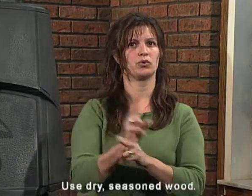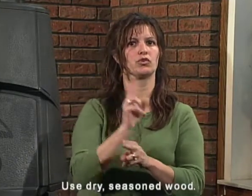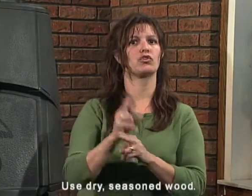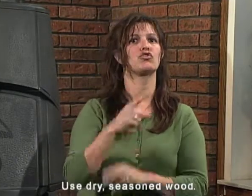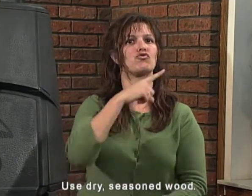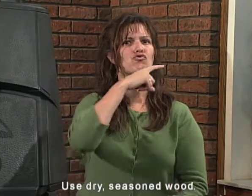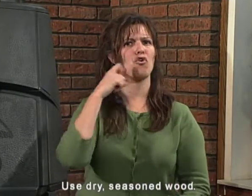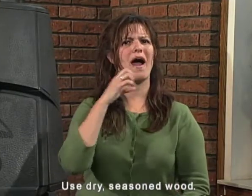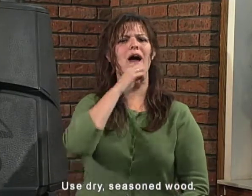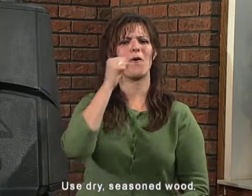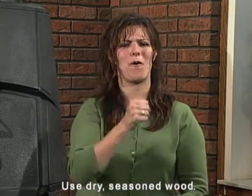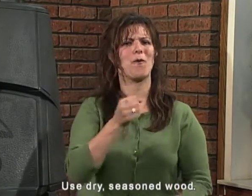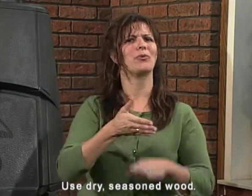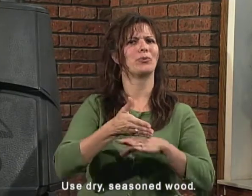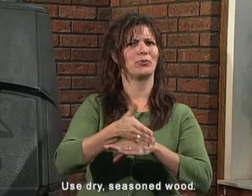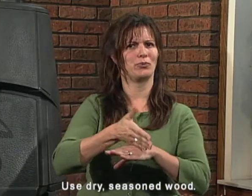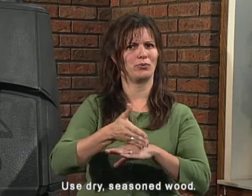Use dry, seasoned wood.